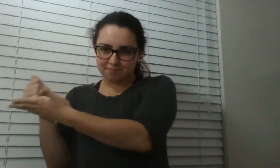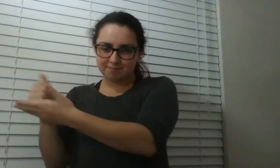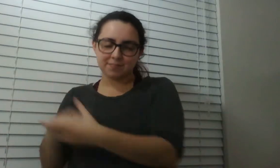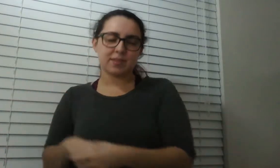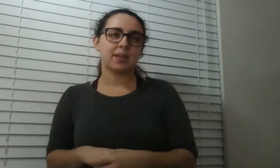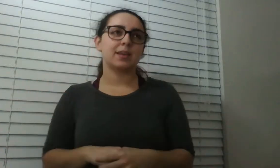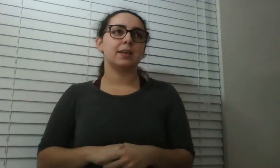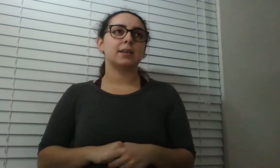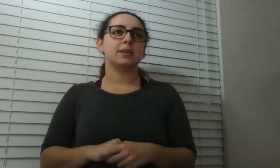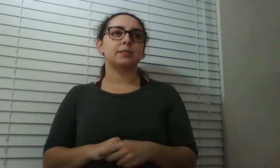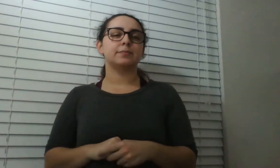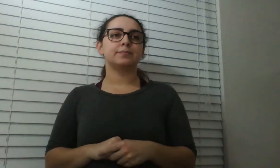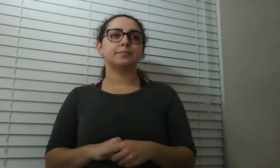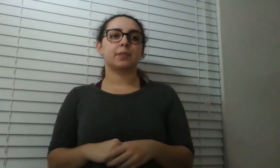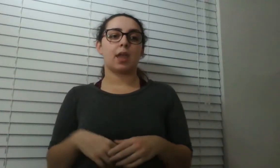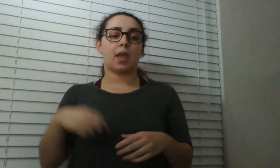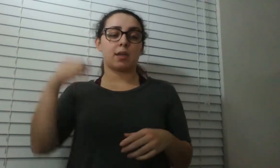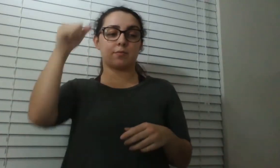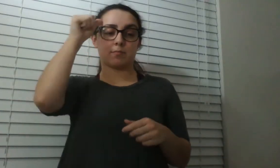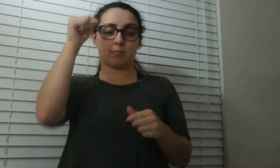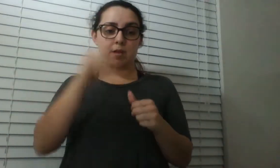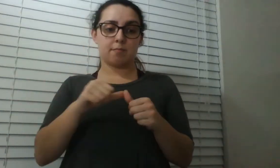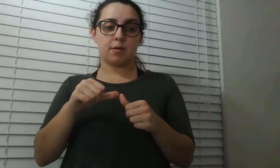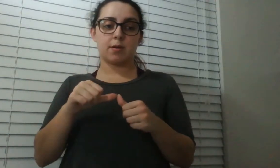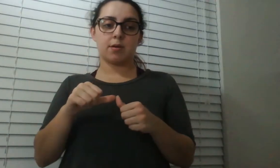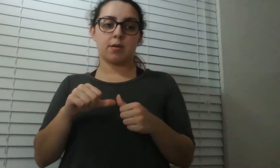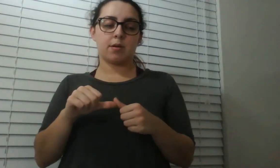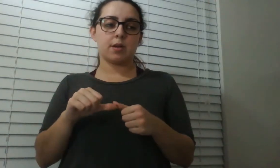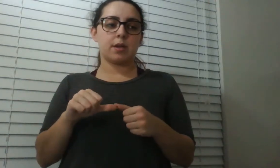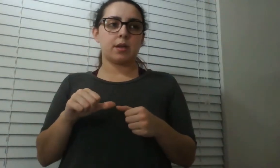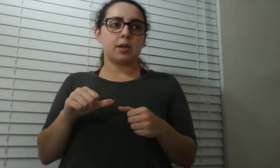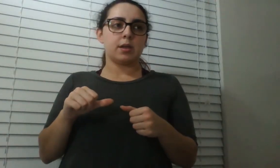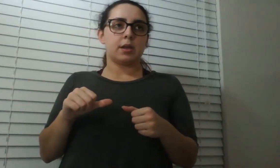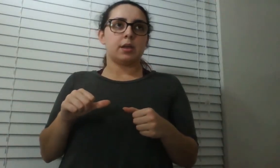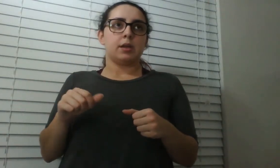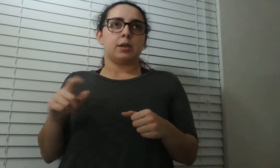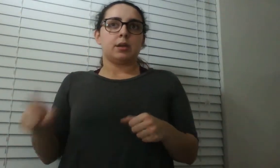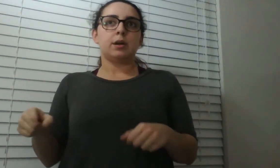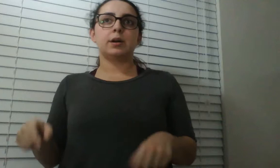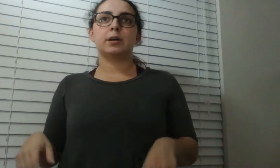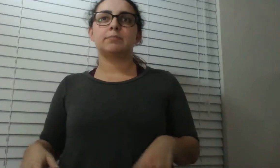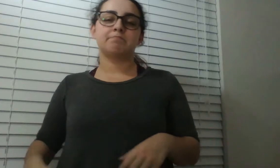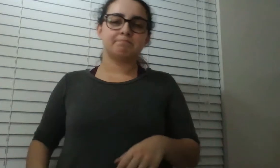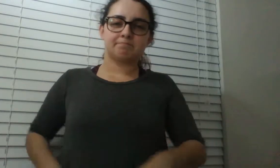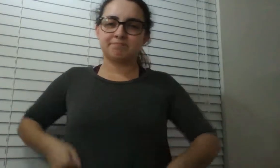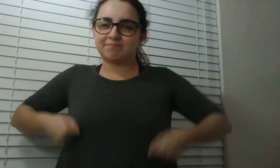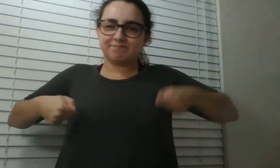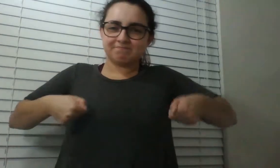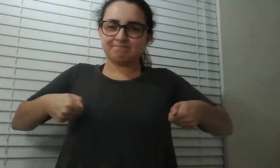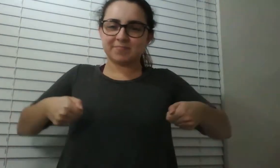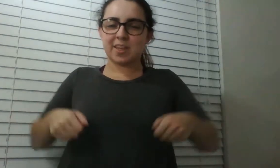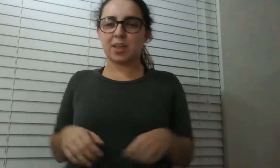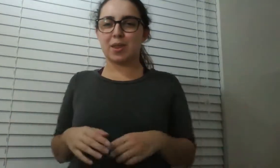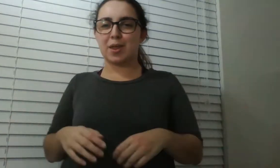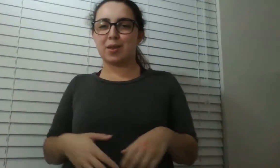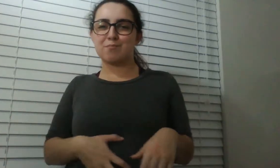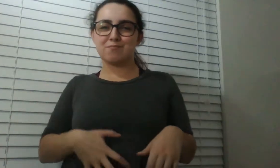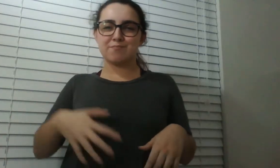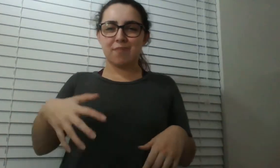her hitching up her pants, pregnancy style, and kind of squatting down to get in there. What was your first thought when you saw